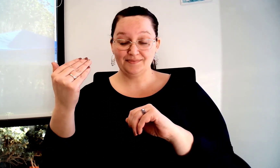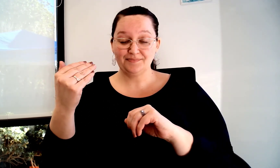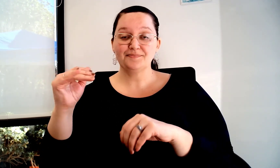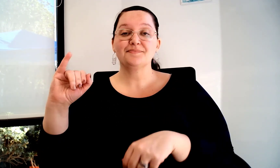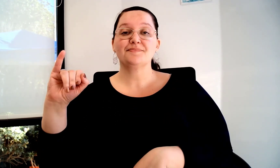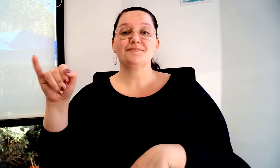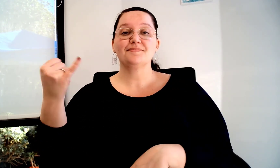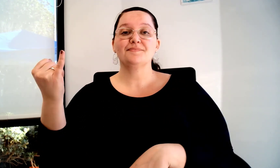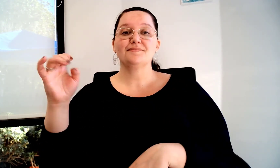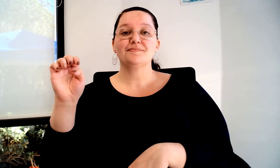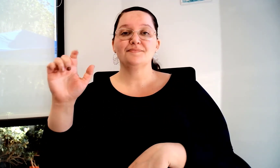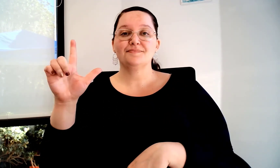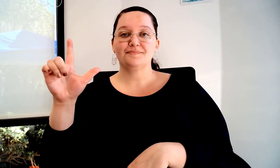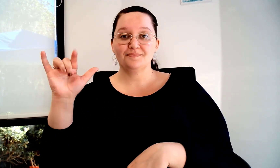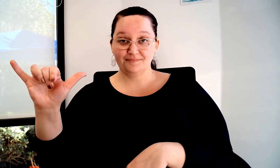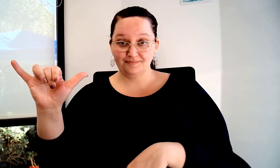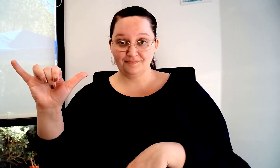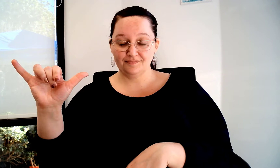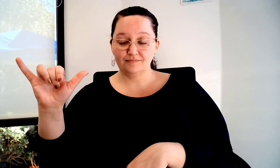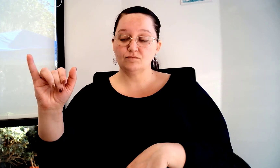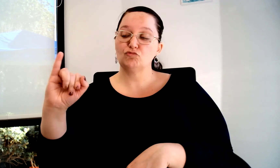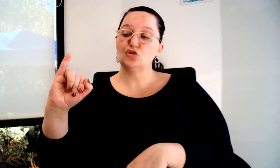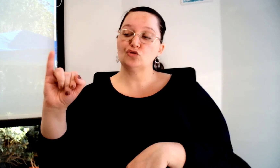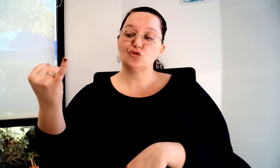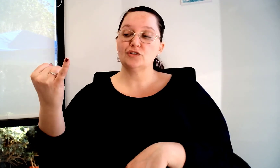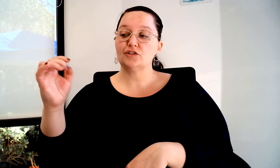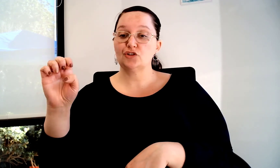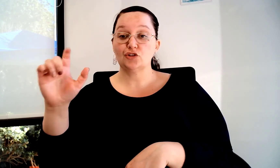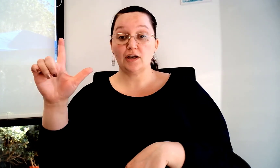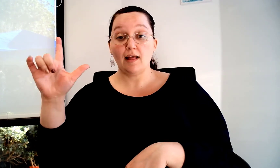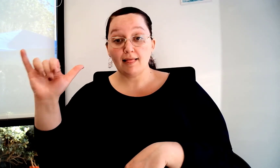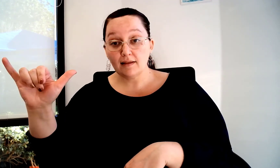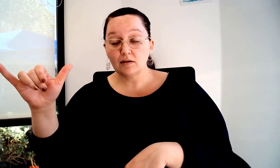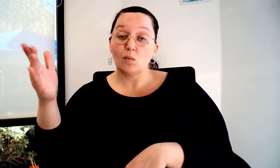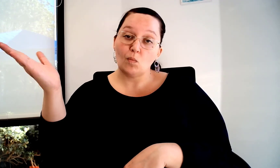Number 15, jelly or jam.